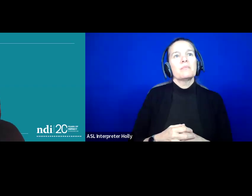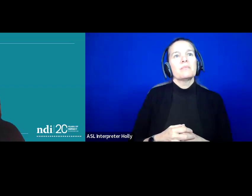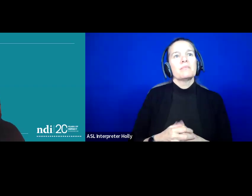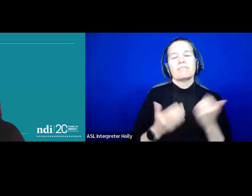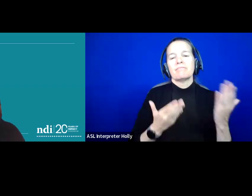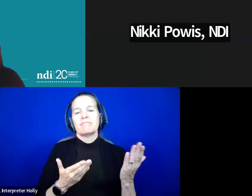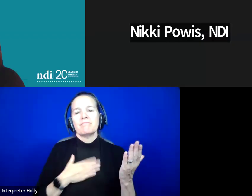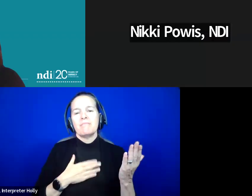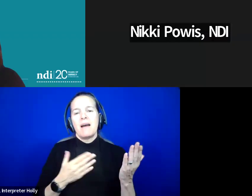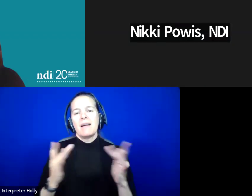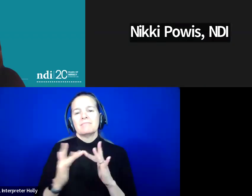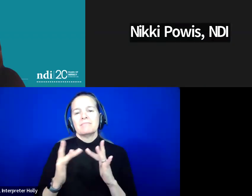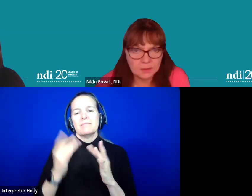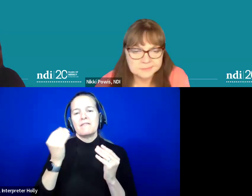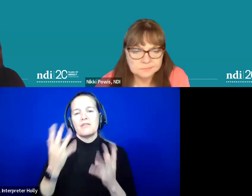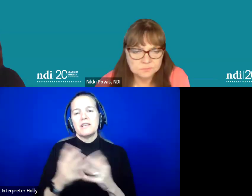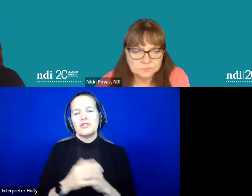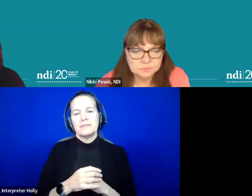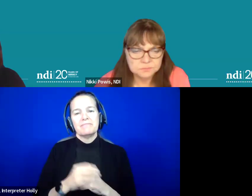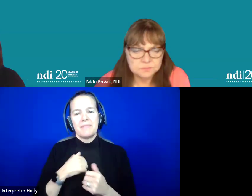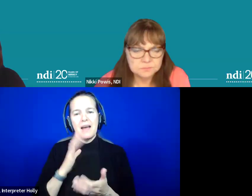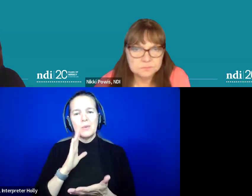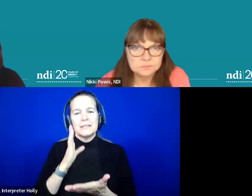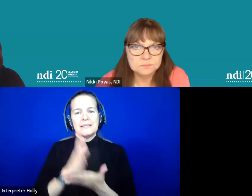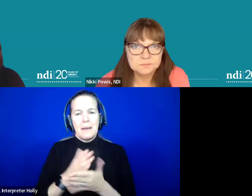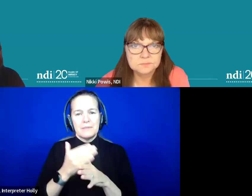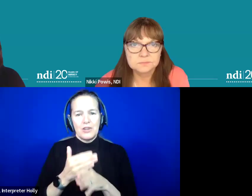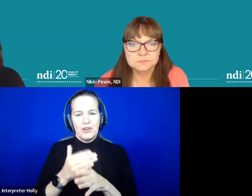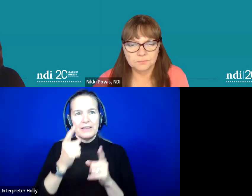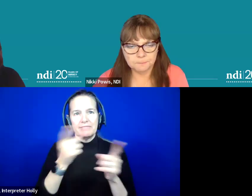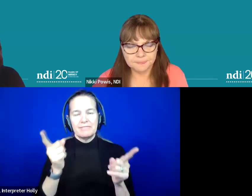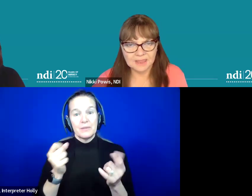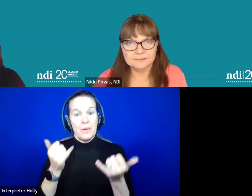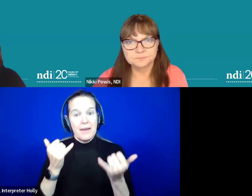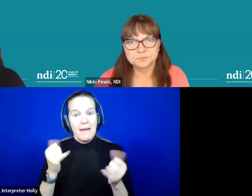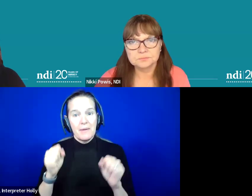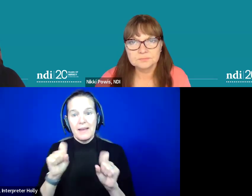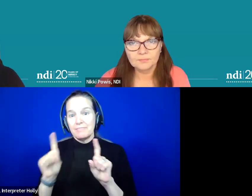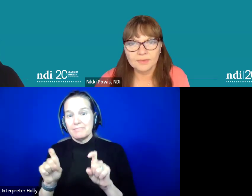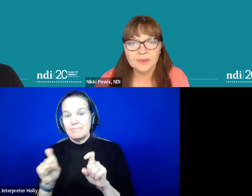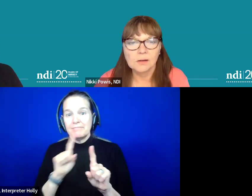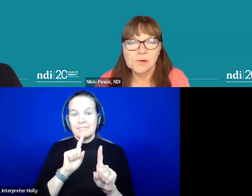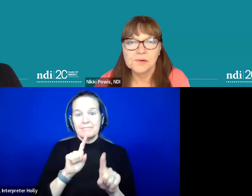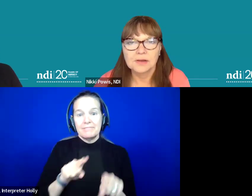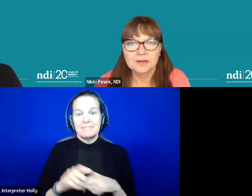Here's some of my information, and I am going to stop sharing screen so we can get to some questions.